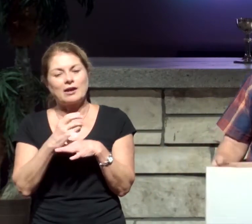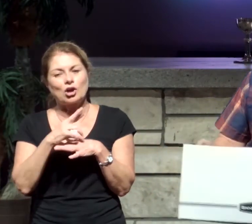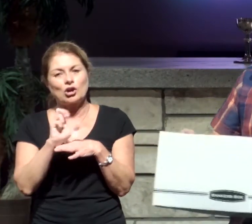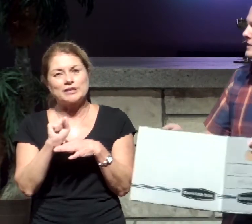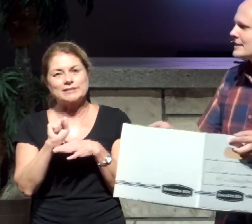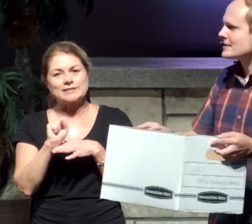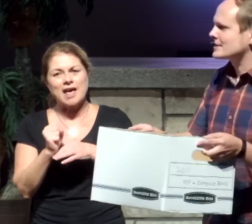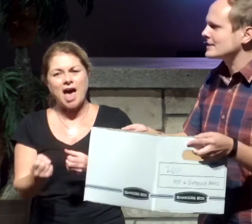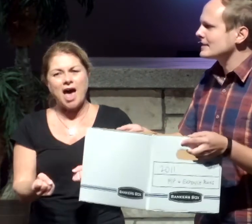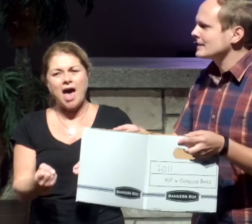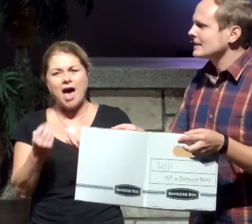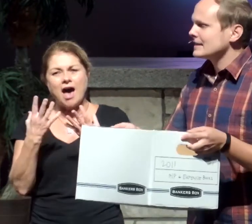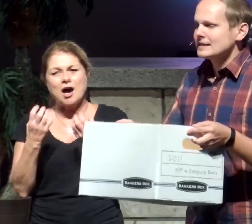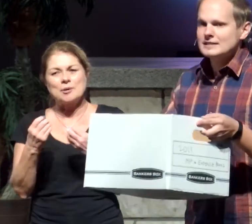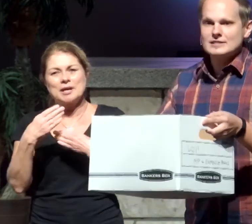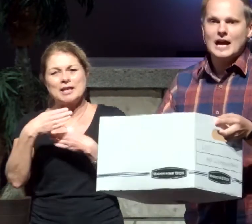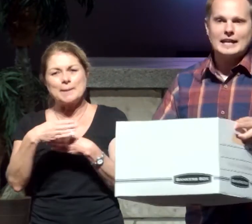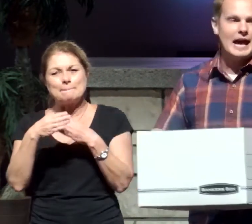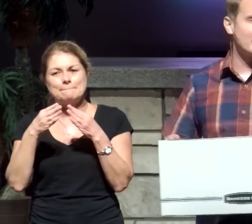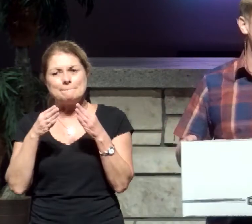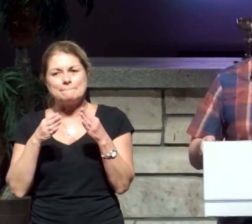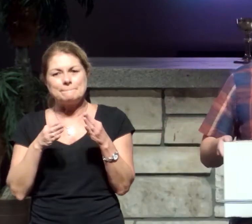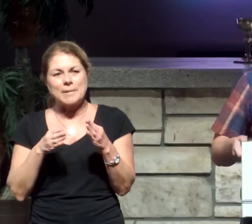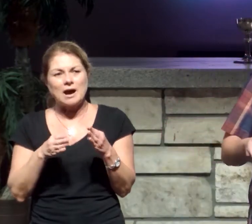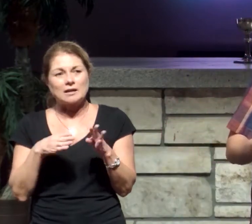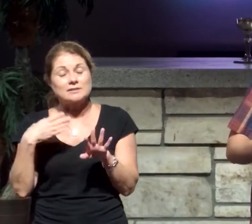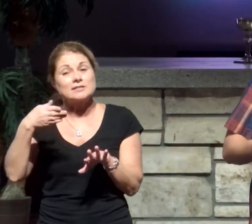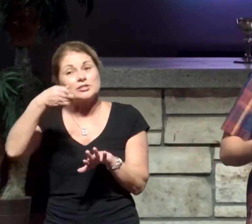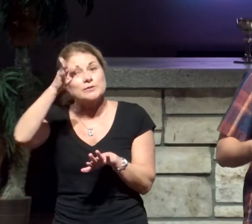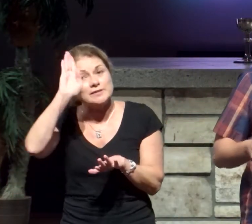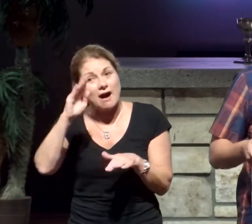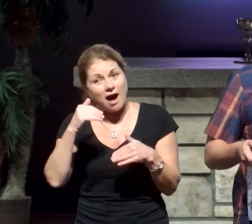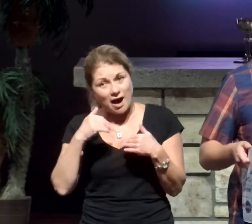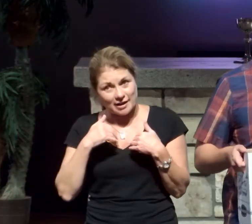how many boxes does God have on you?